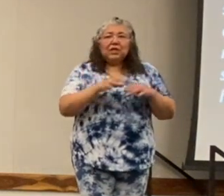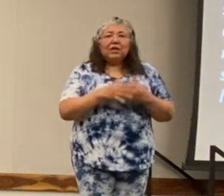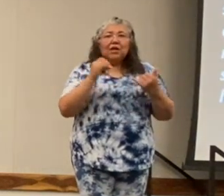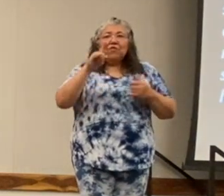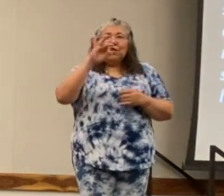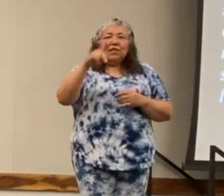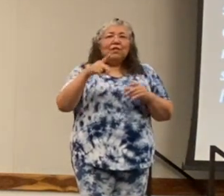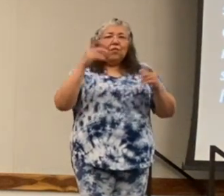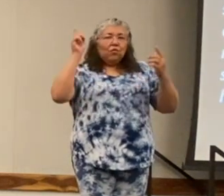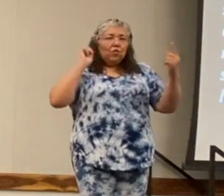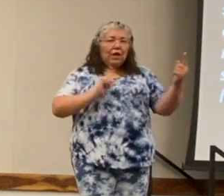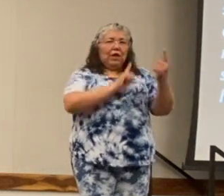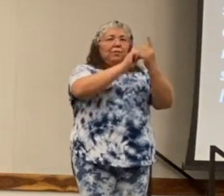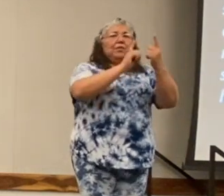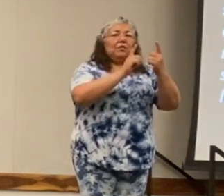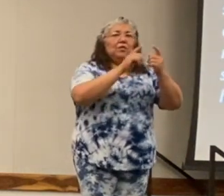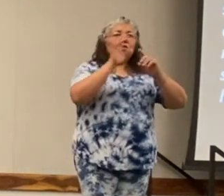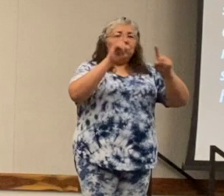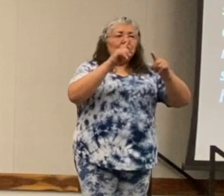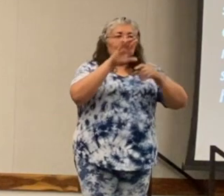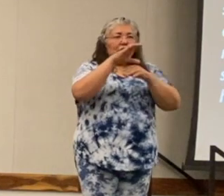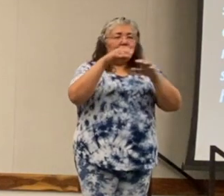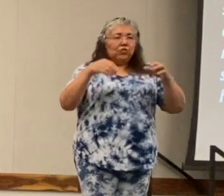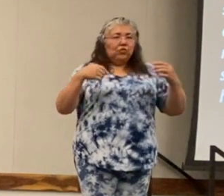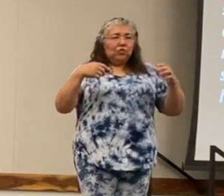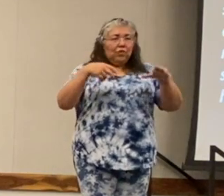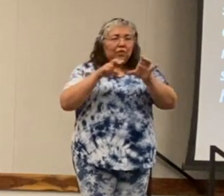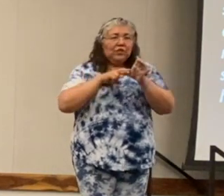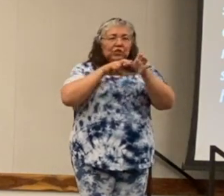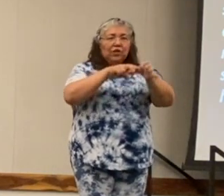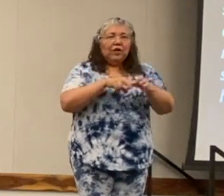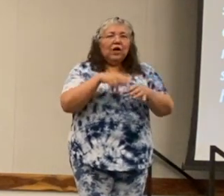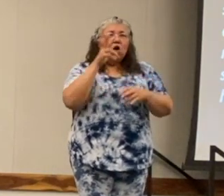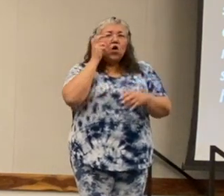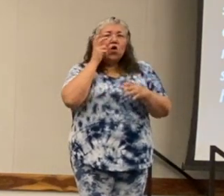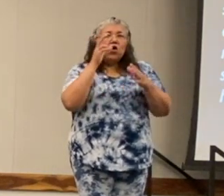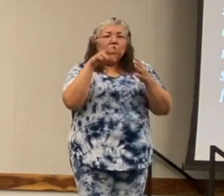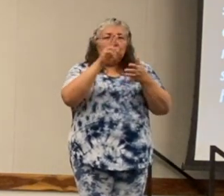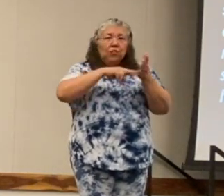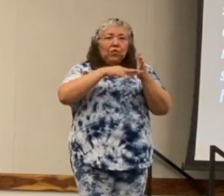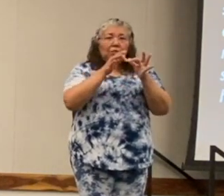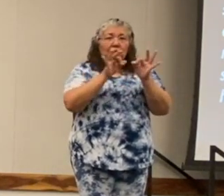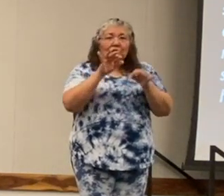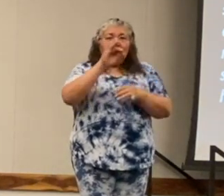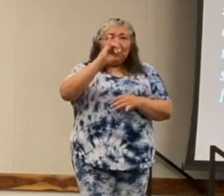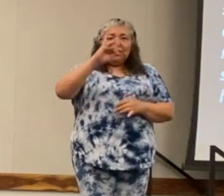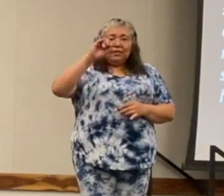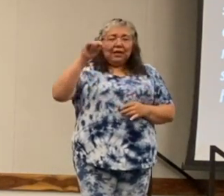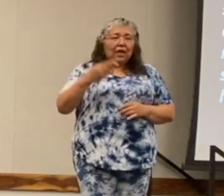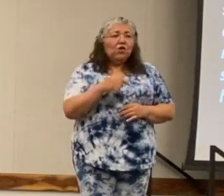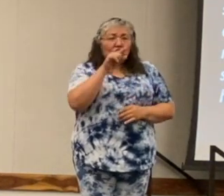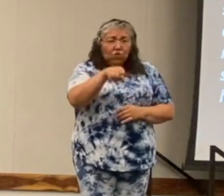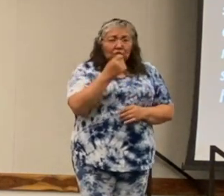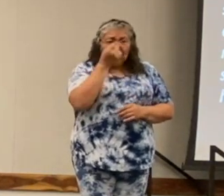Philip ran up to it, he runs up to the chariot. He heard him reading the prophet Isaiah, and he said, do you